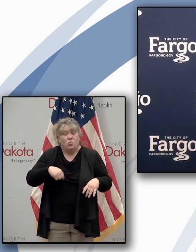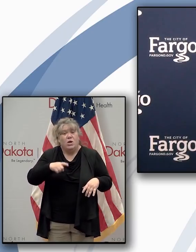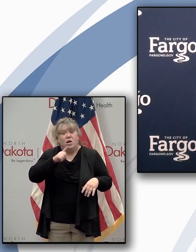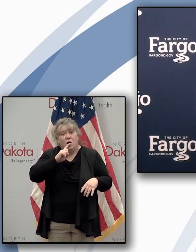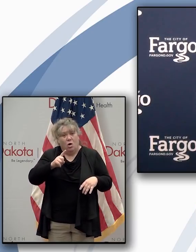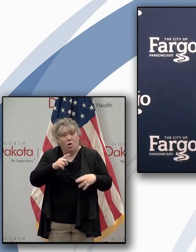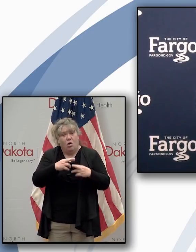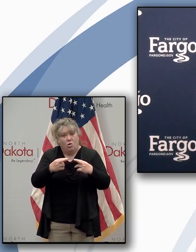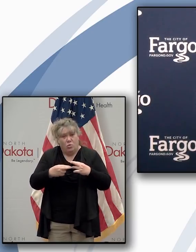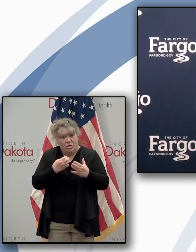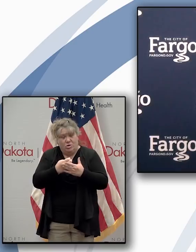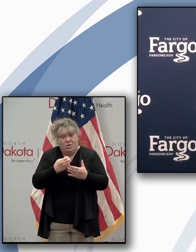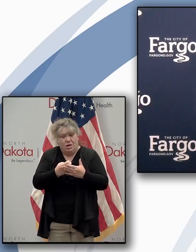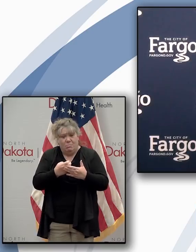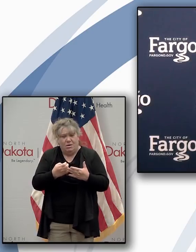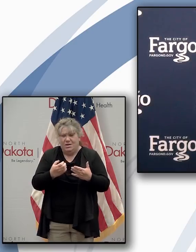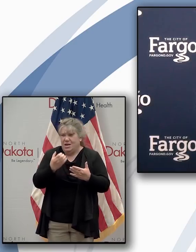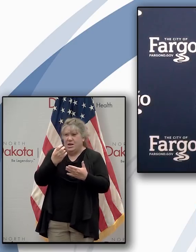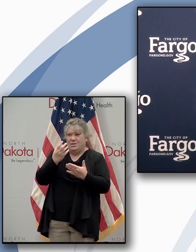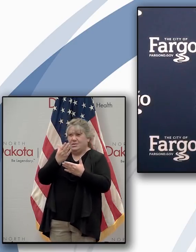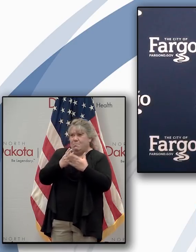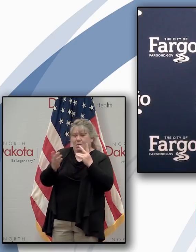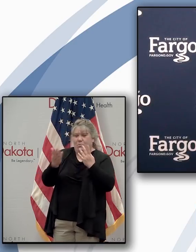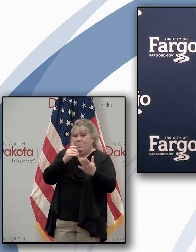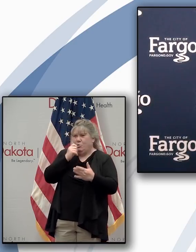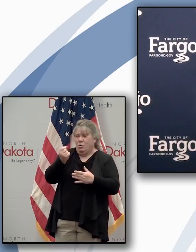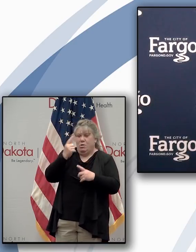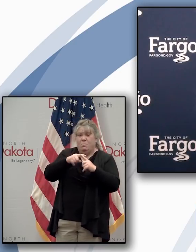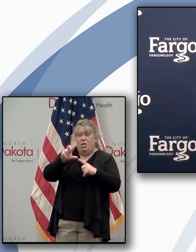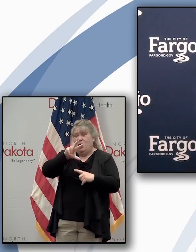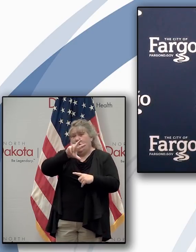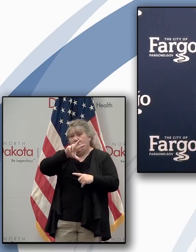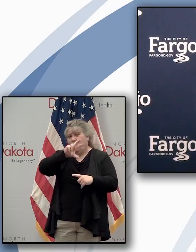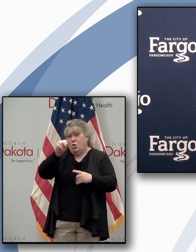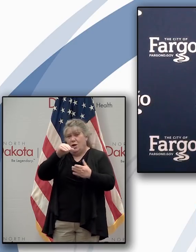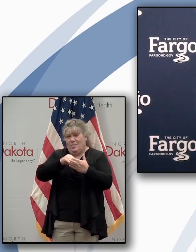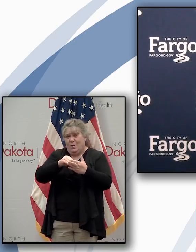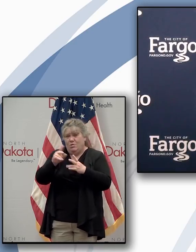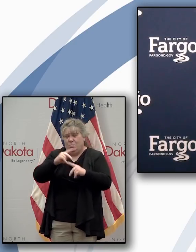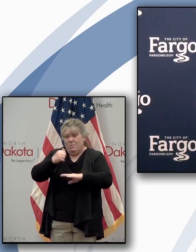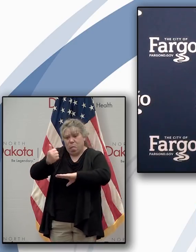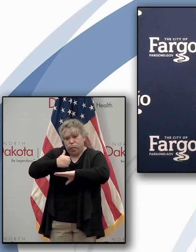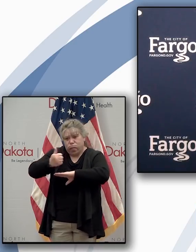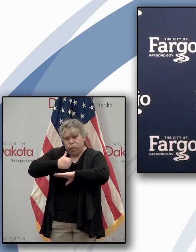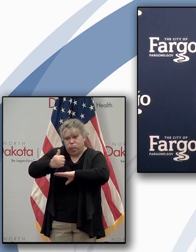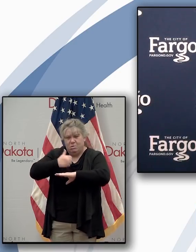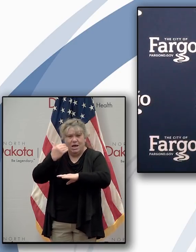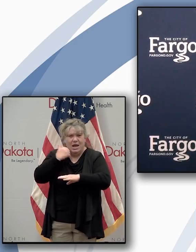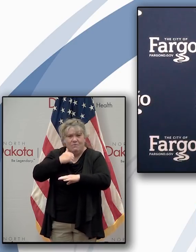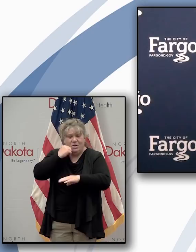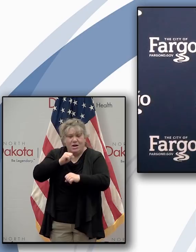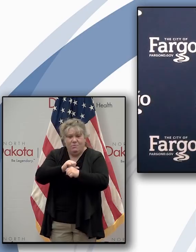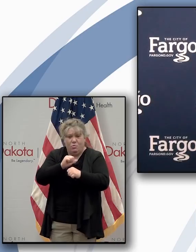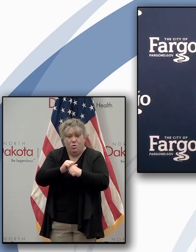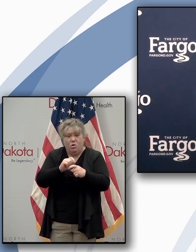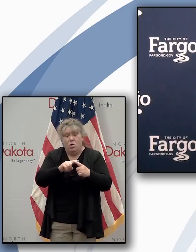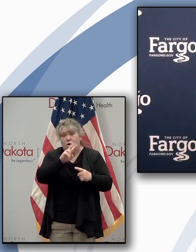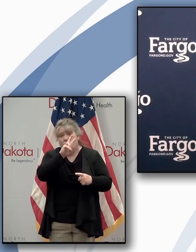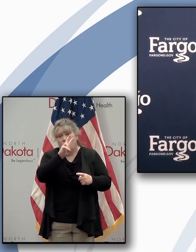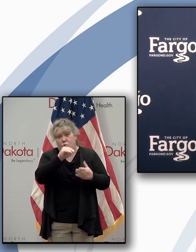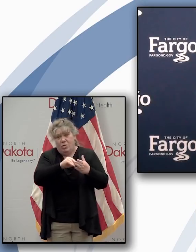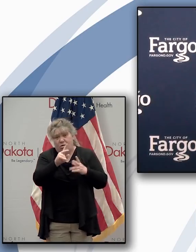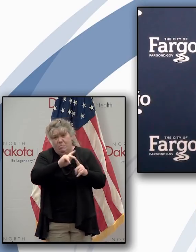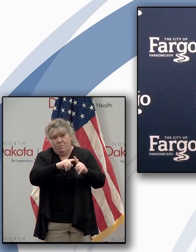regional economy. It's hard for some people to understand, but roughly 30,000 people commute here to work every day. We have 2,000 people almost from Grand